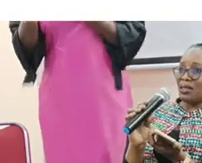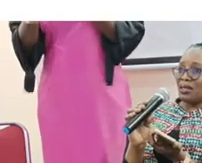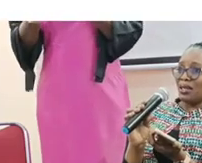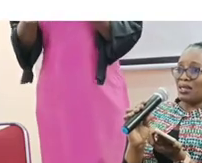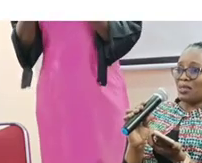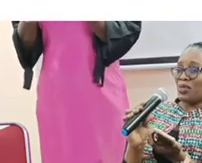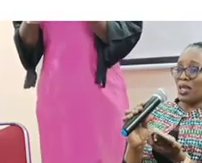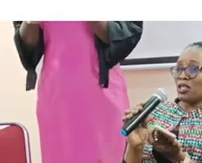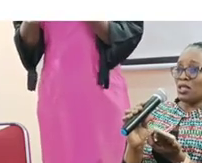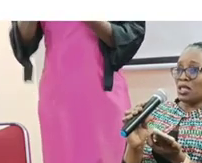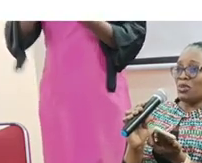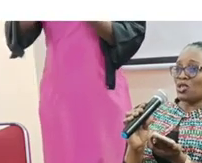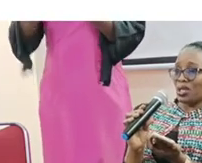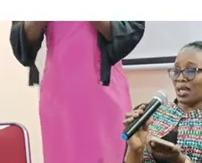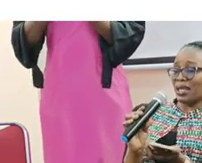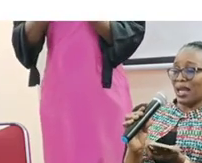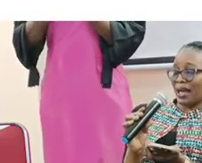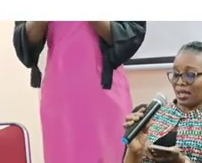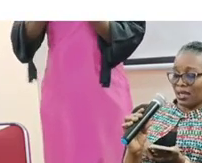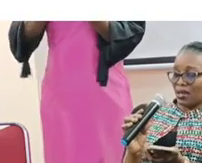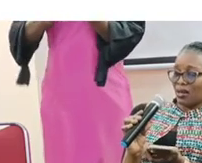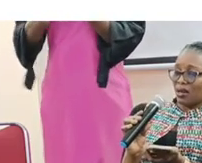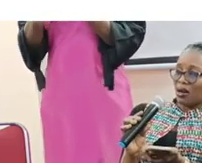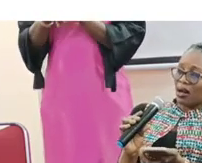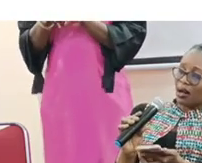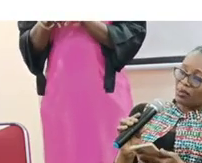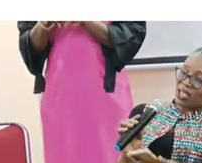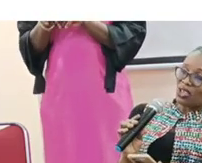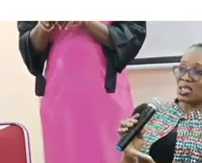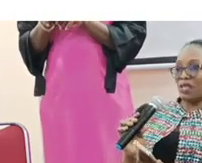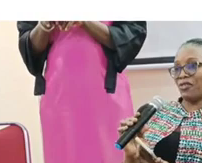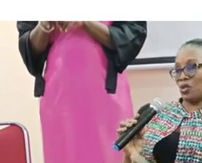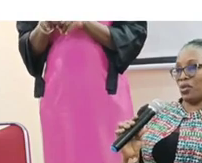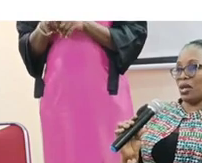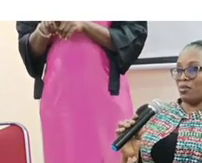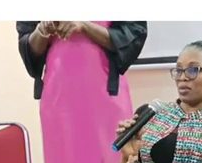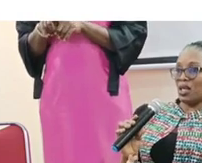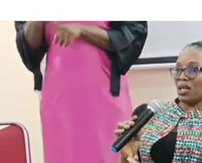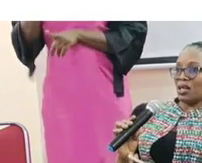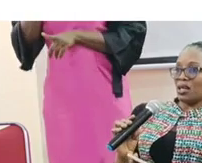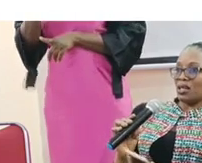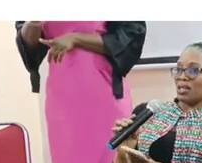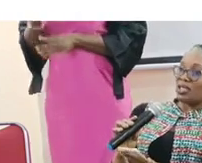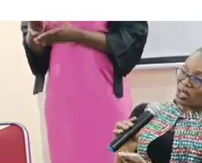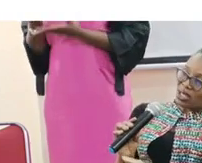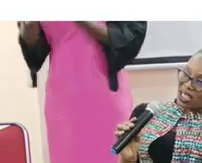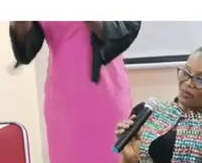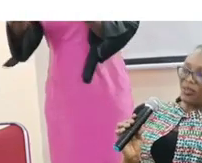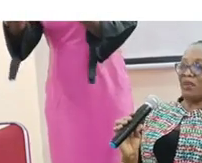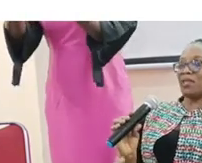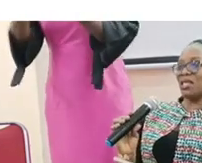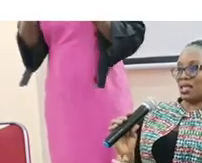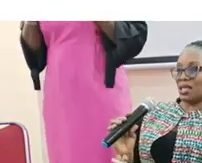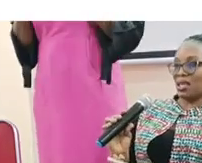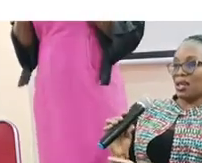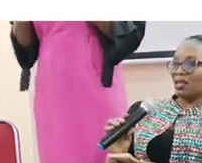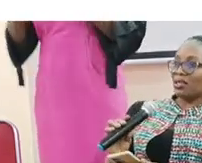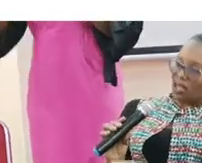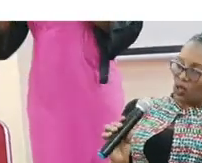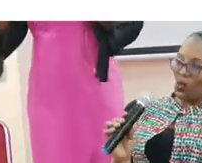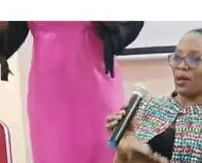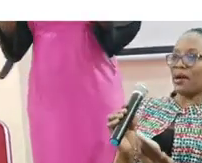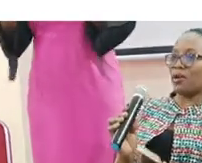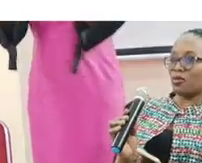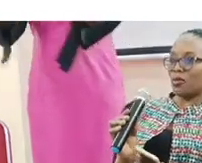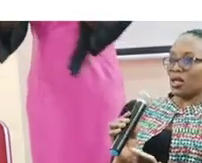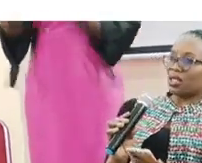and it's being treated like, let's just give it to them. Let's just give them this.